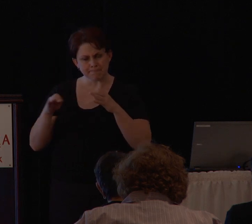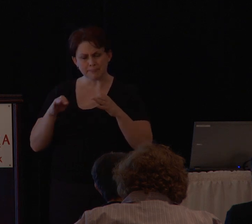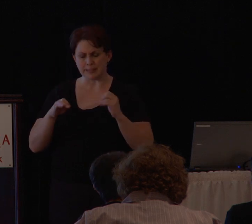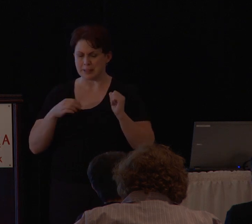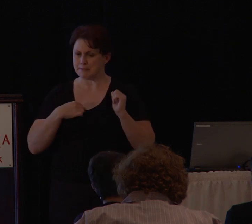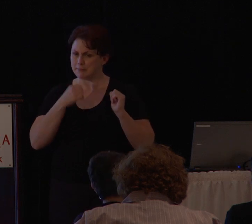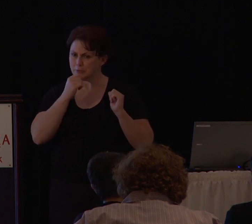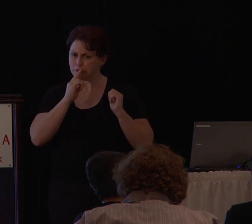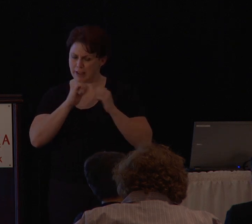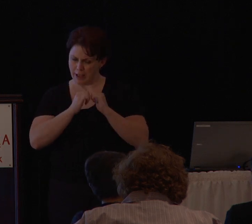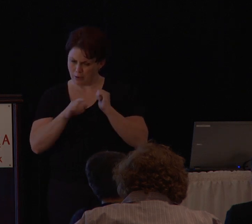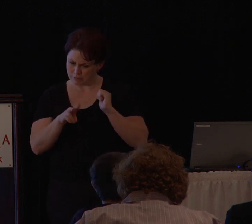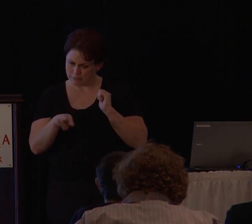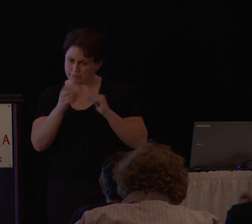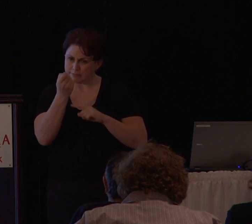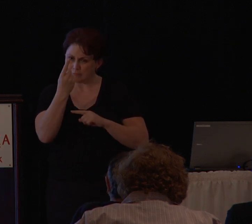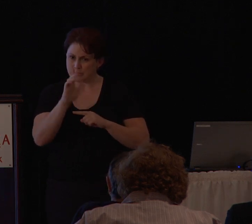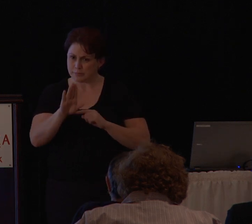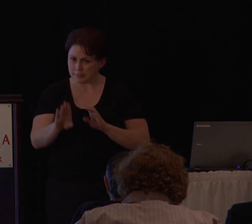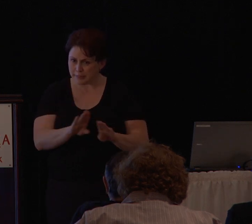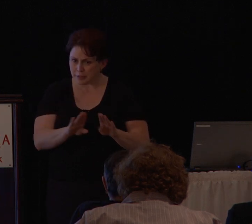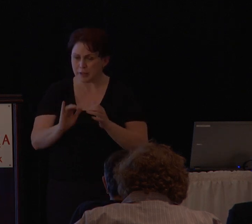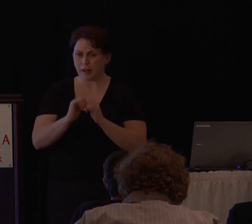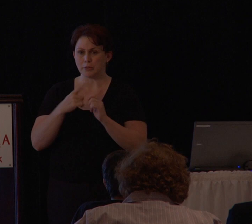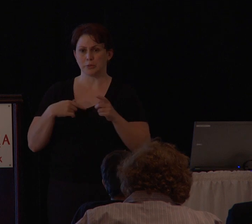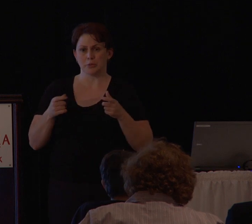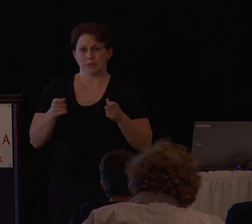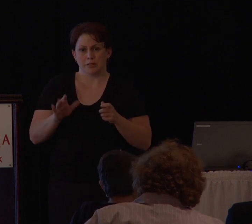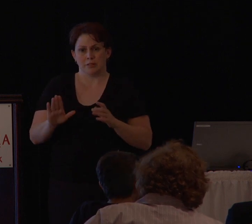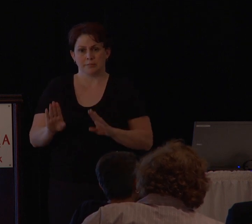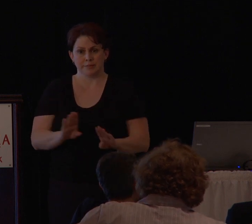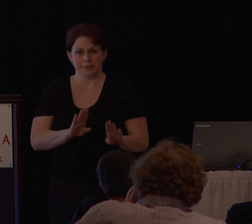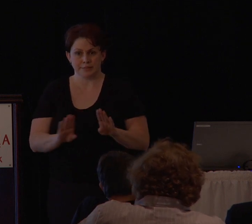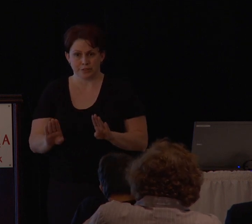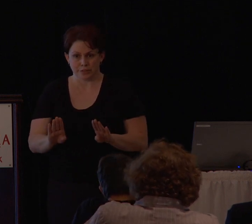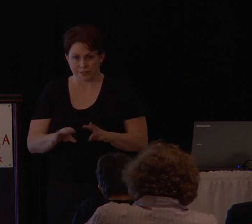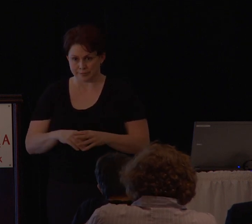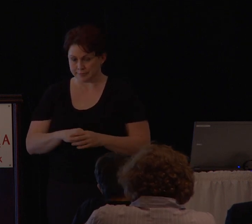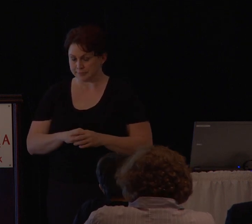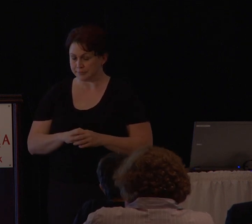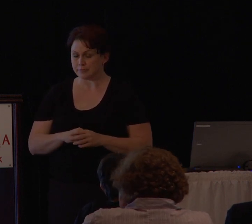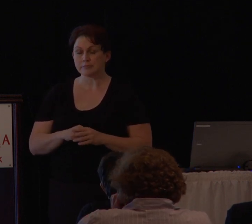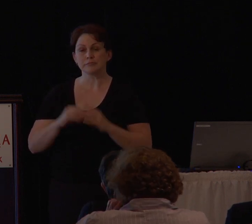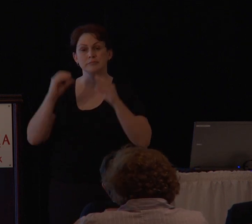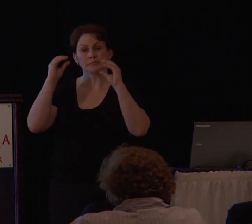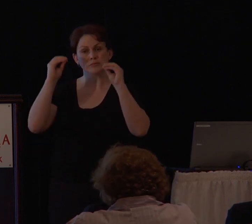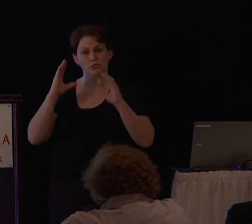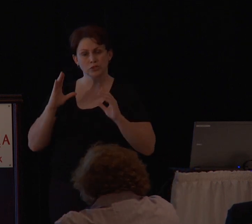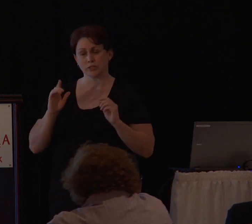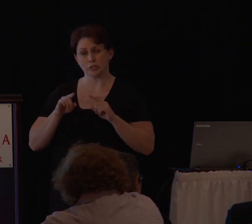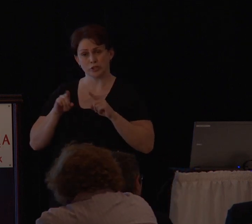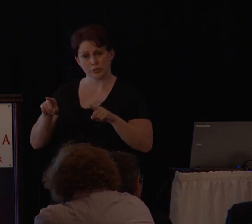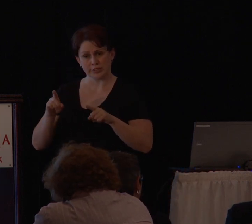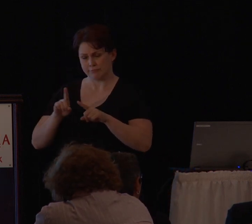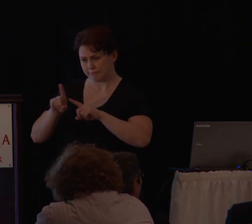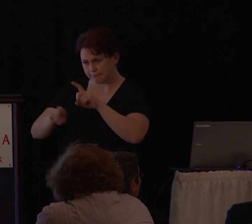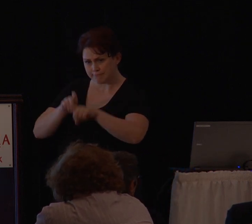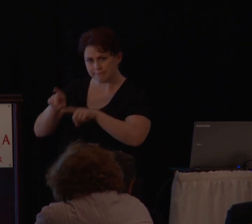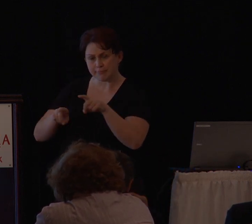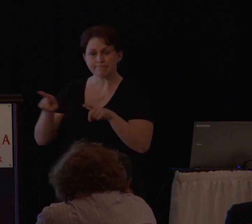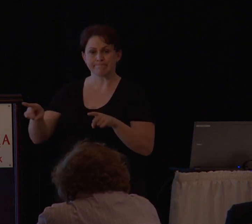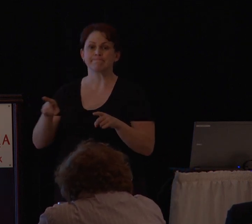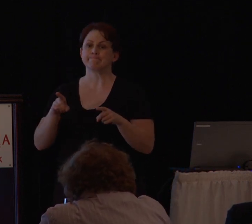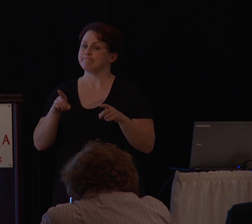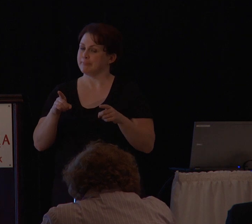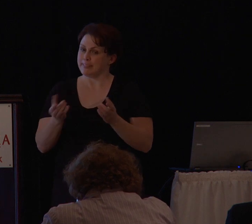and managing the behavior. One of the most common themes that teachers kept telling us was that they didn't have enough